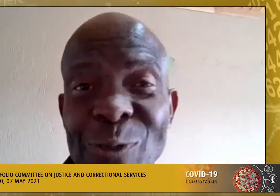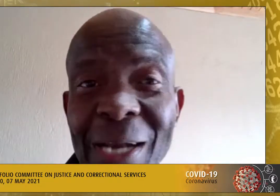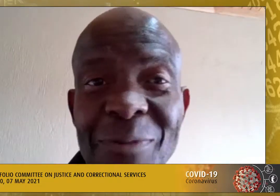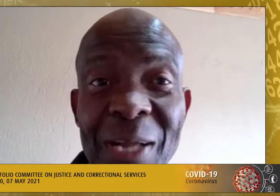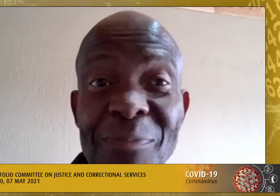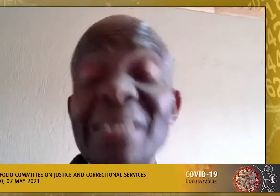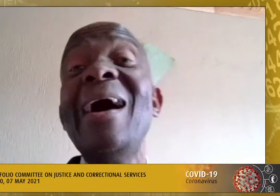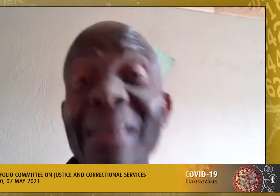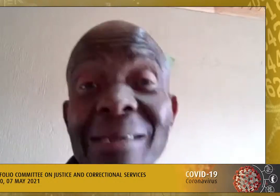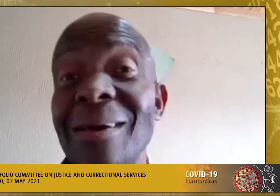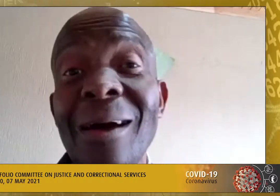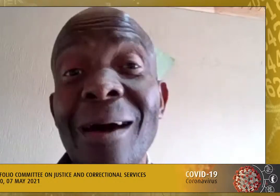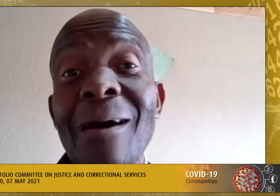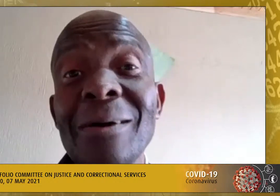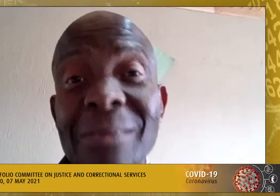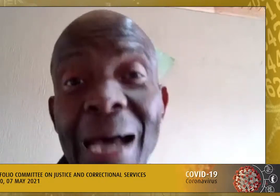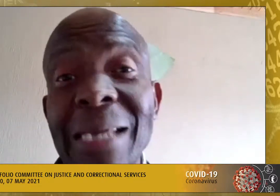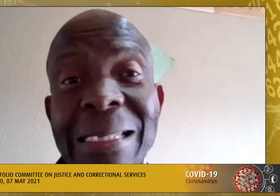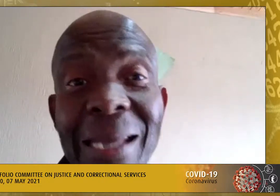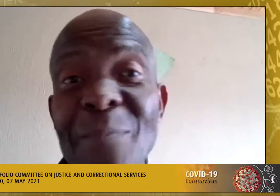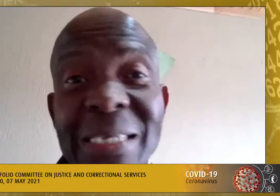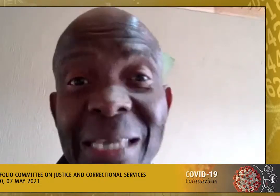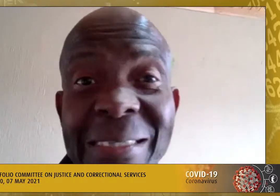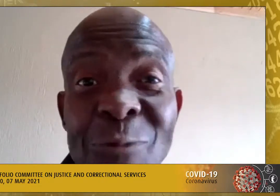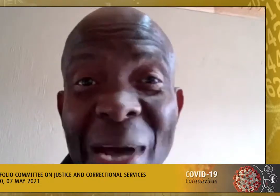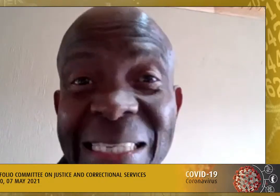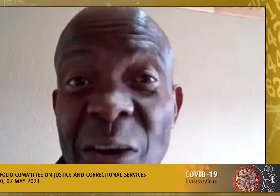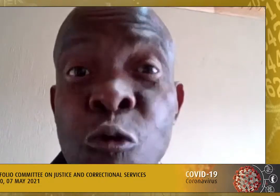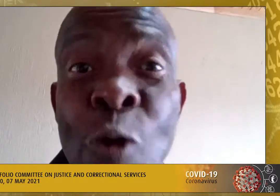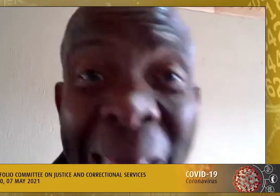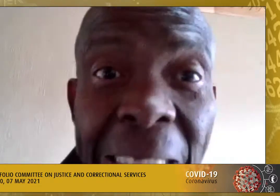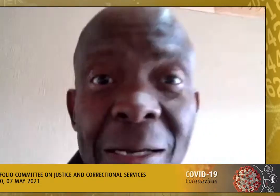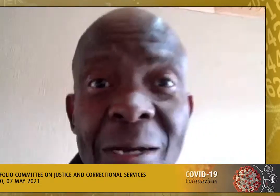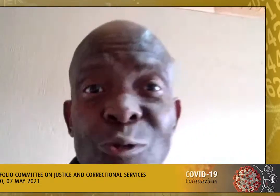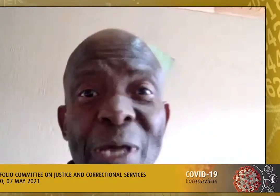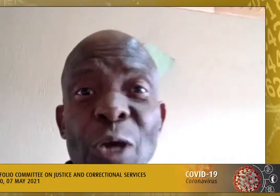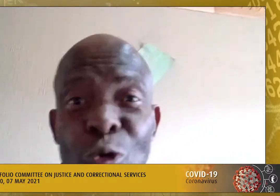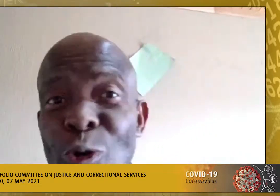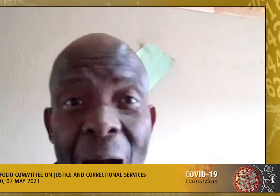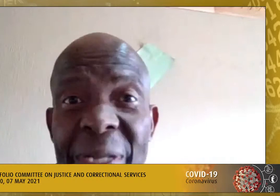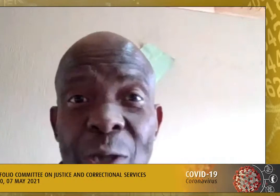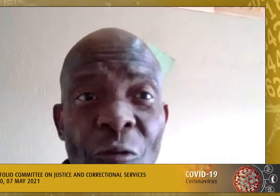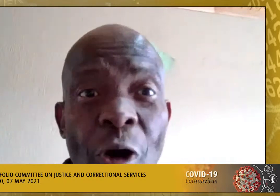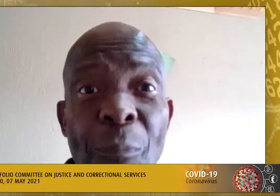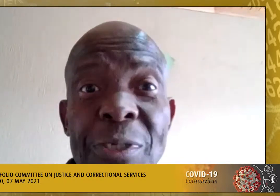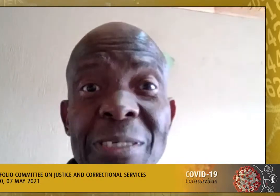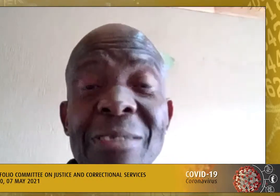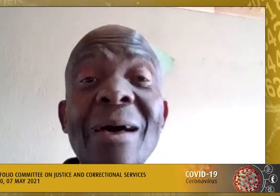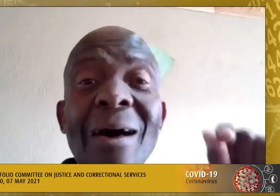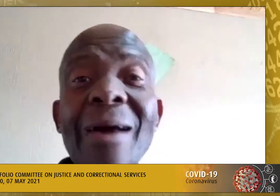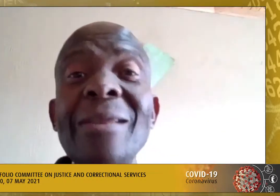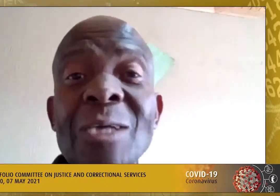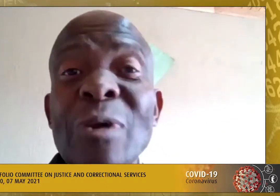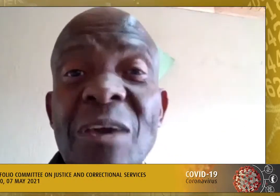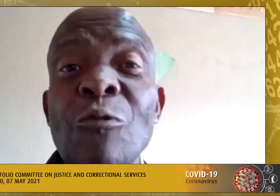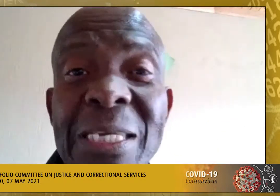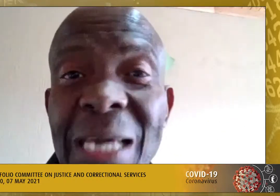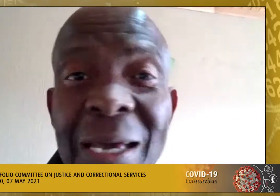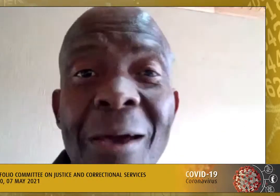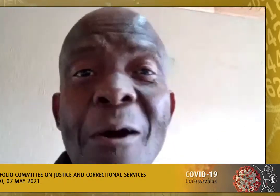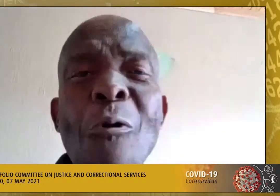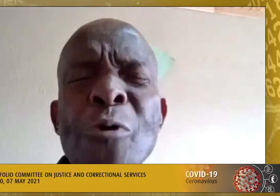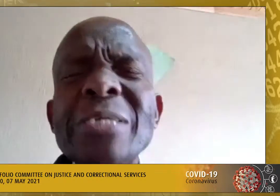personality department and that's a clear message that we must give way to the youth to come and take over positions and